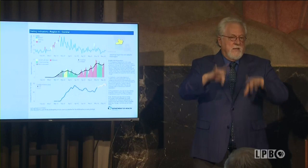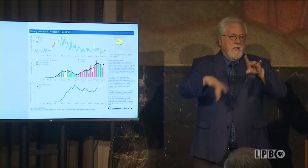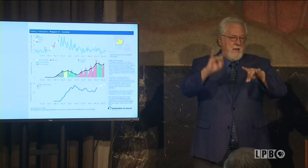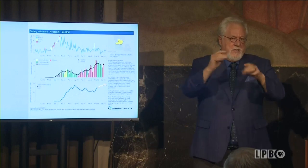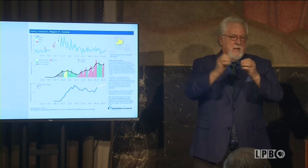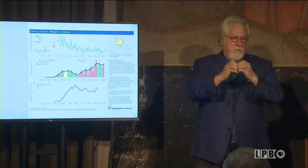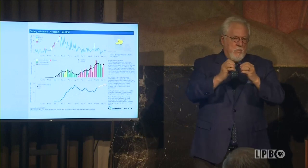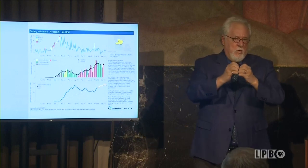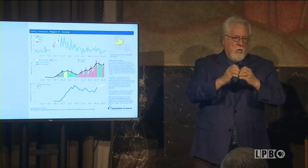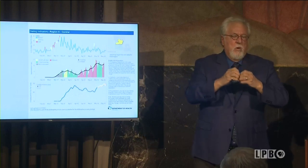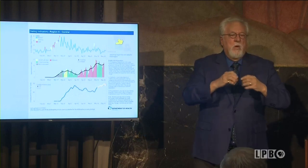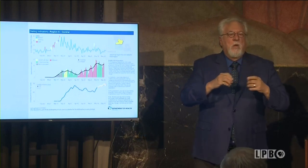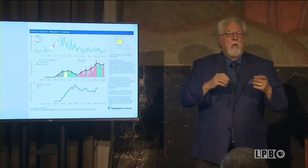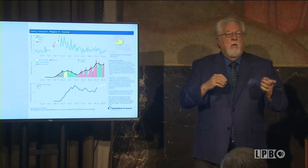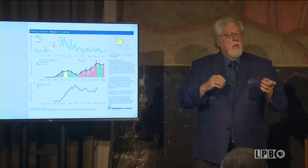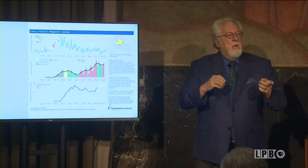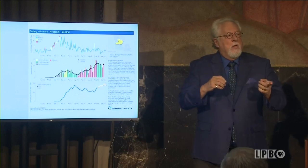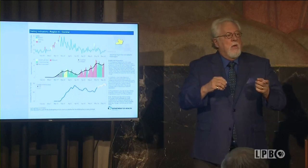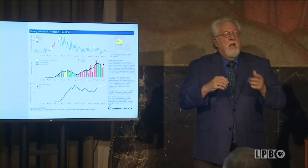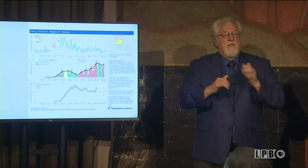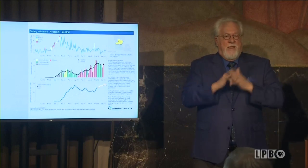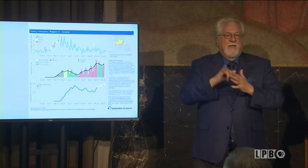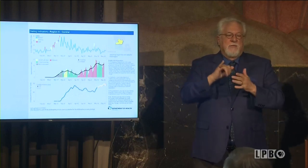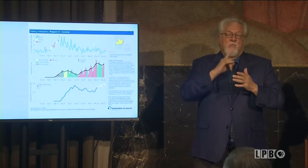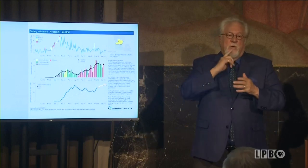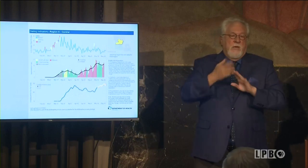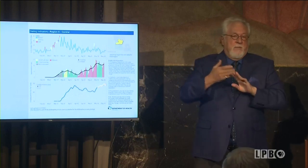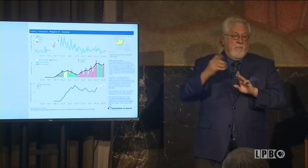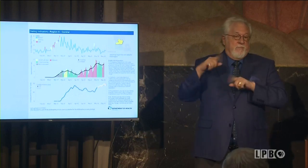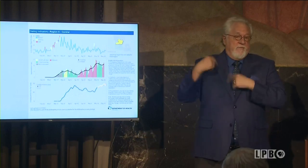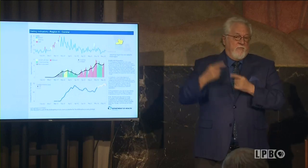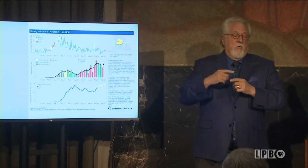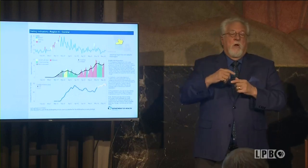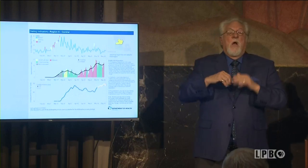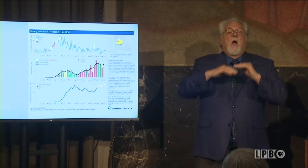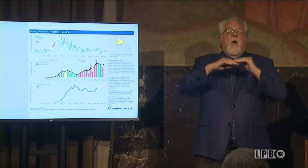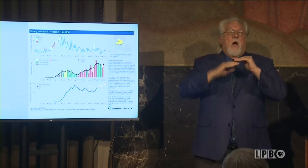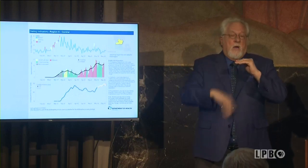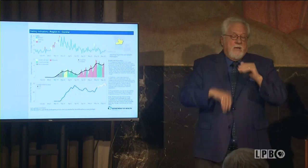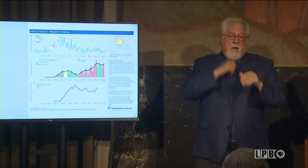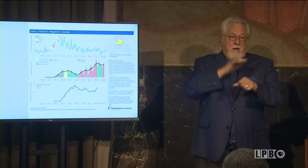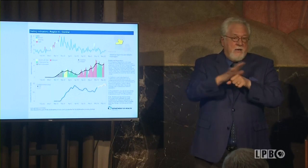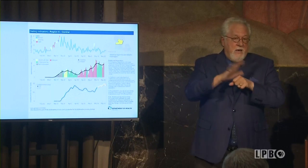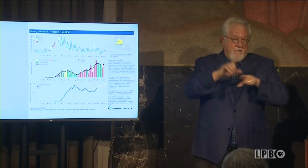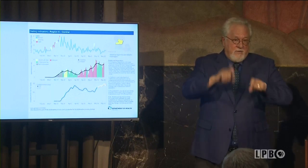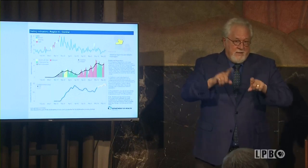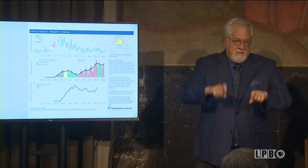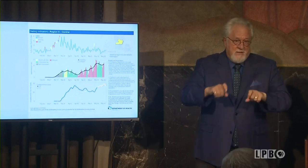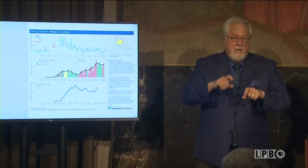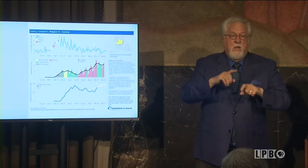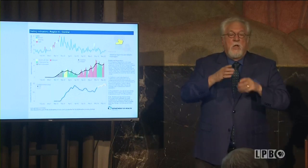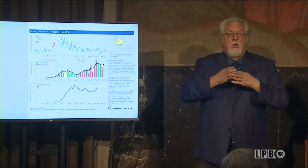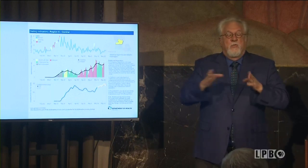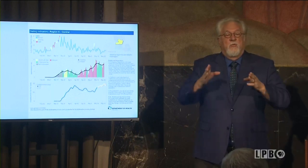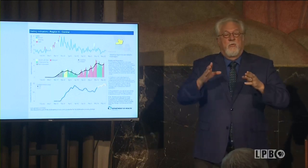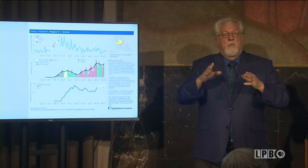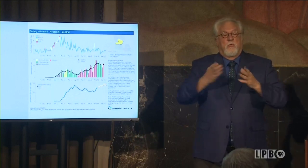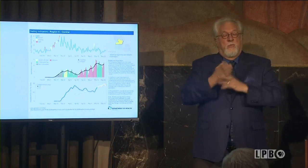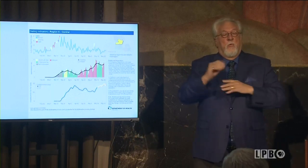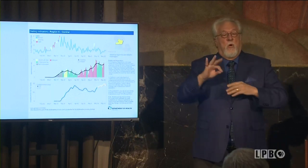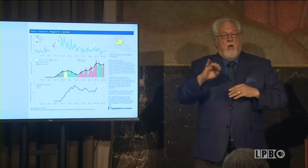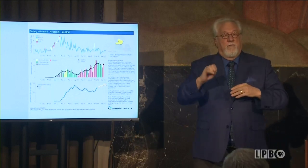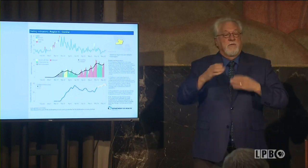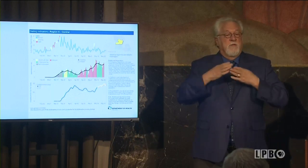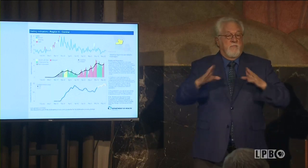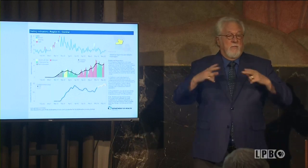know that Cenla was one of the most under-tested areas in the state, and both through the Office of Public Health and through partners throughout that area,